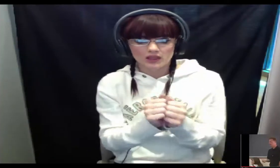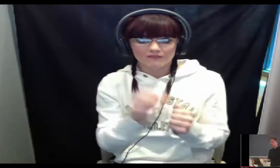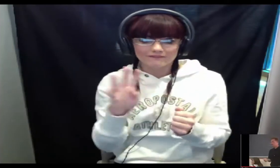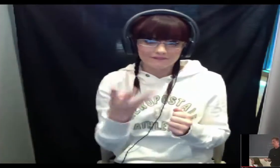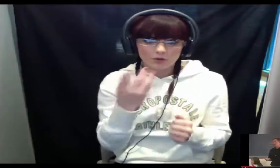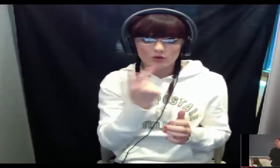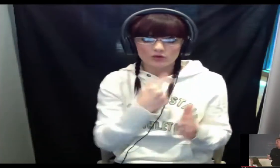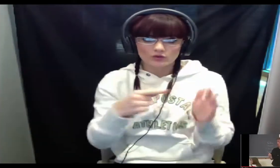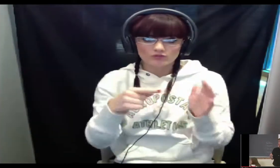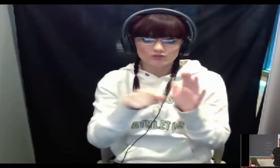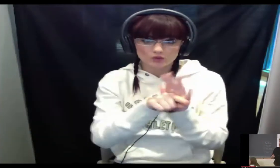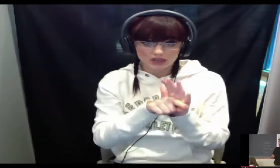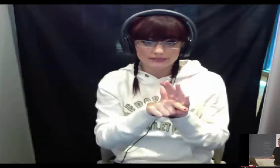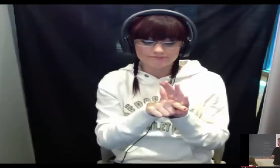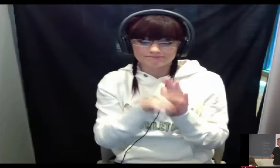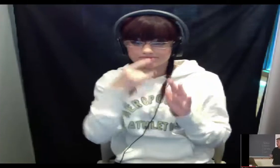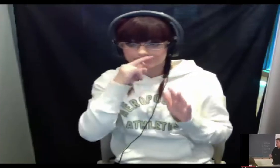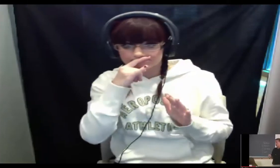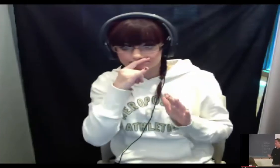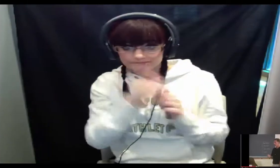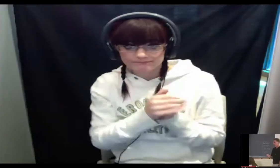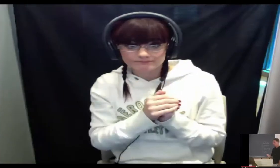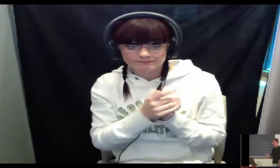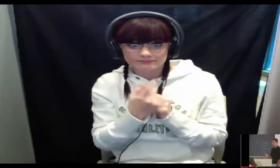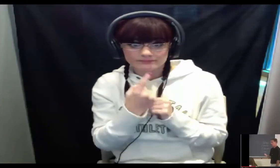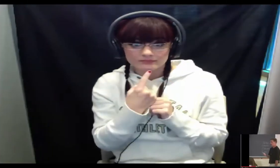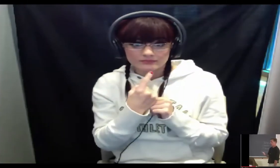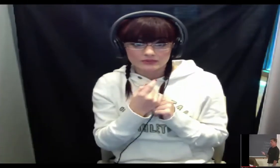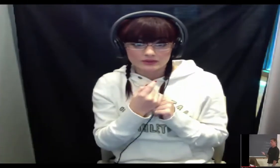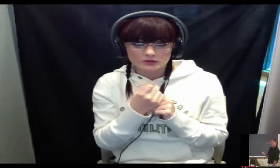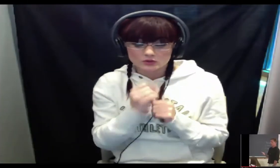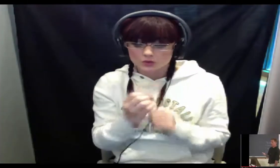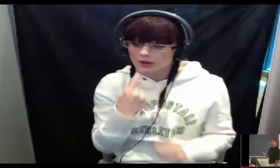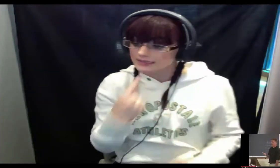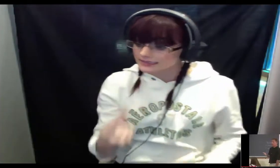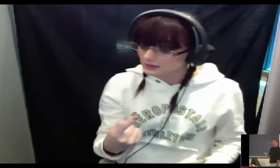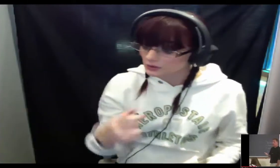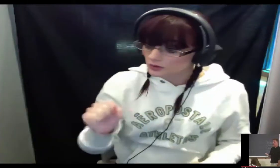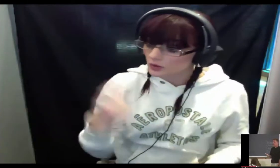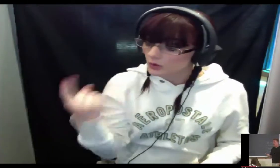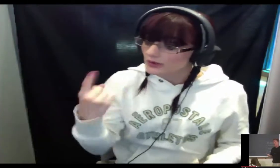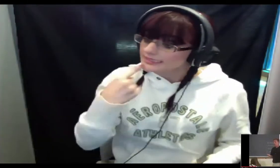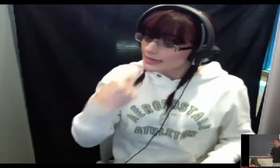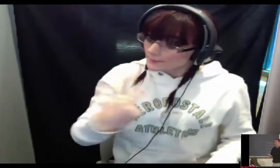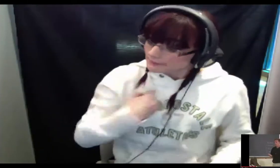how it is. And I said, you can only tell me, or you can only ask me questions that end in yes and no. And